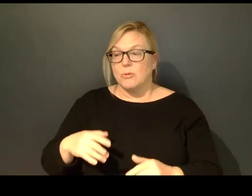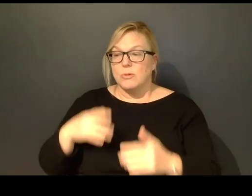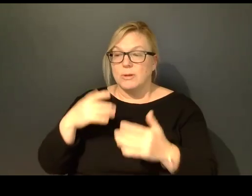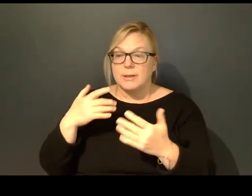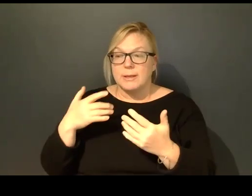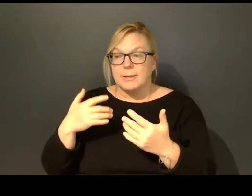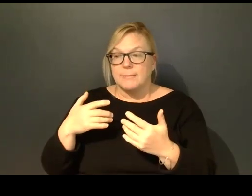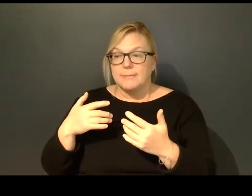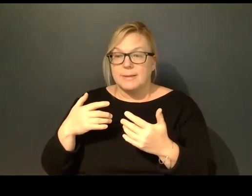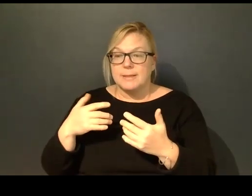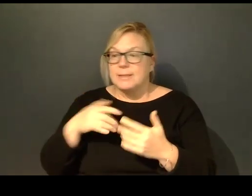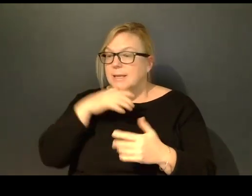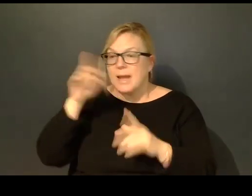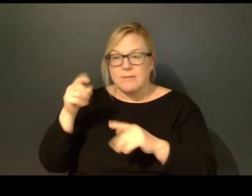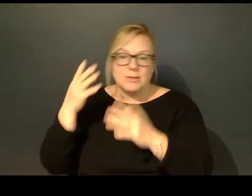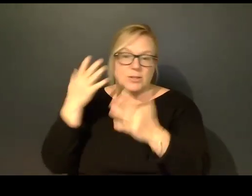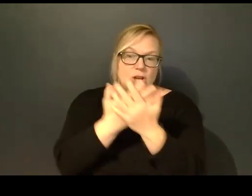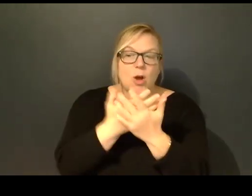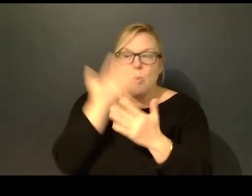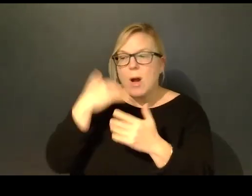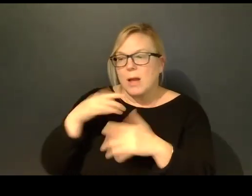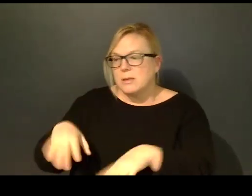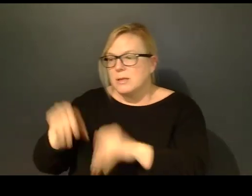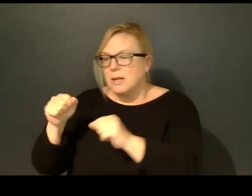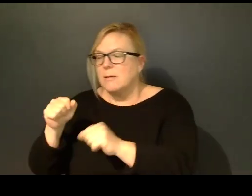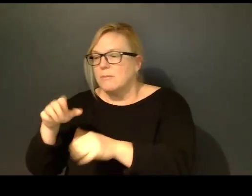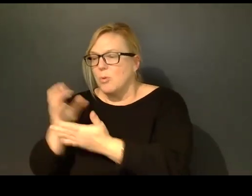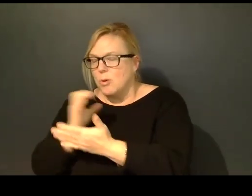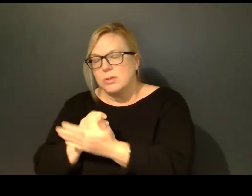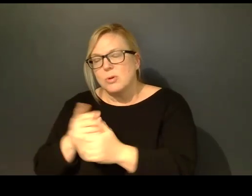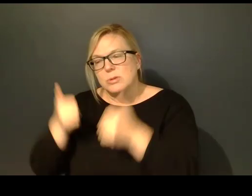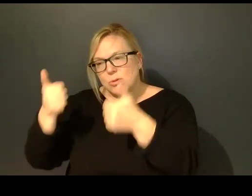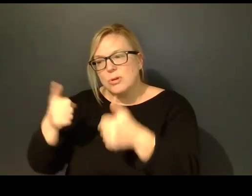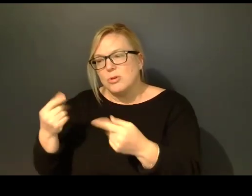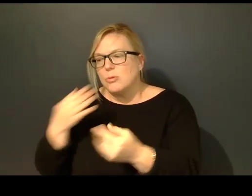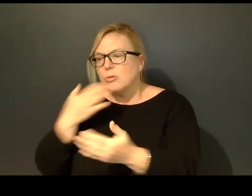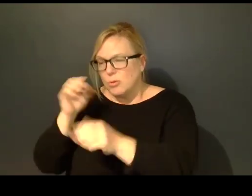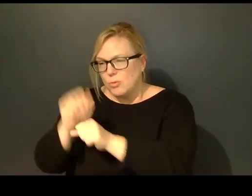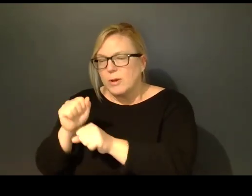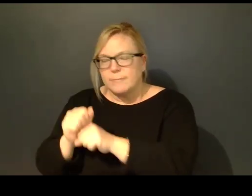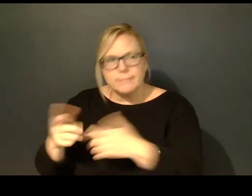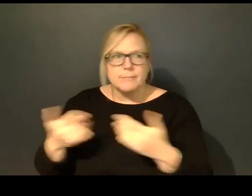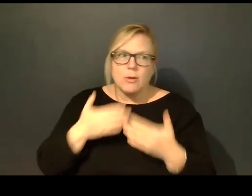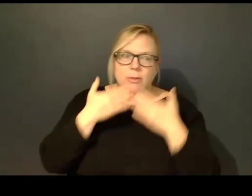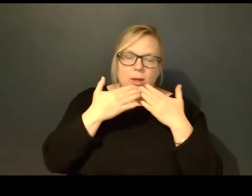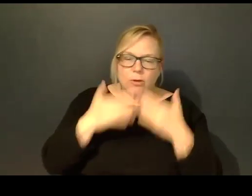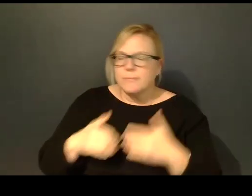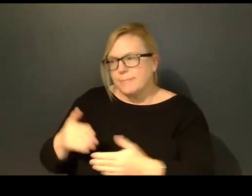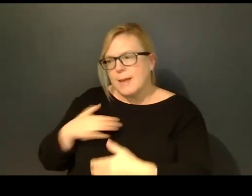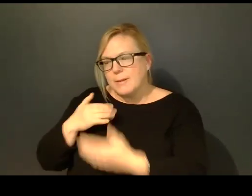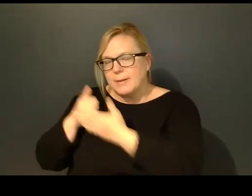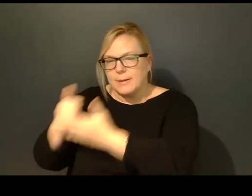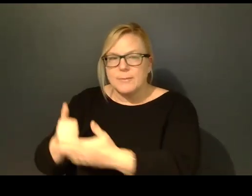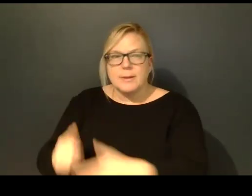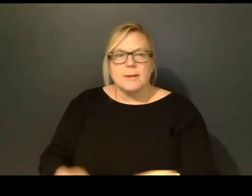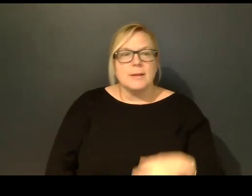in this program. So you're doing real hard work and you're doing it very well. So thank you. I'm very happy for the results. Very happy to help. Very glad. Milena, anything you would like to